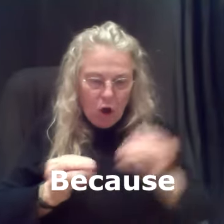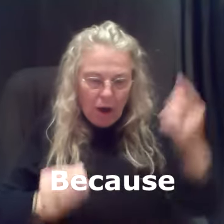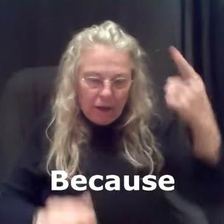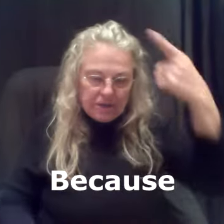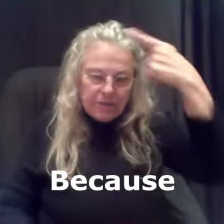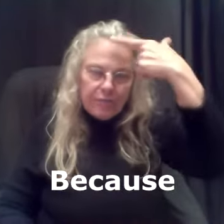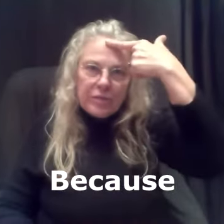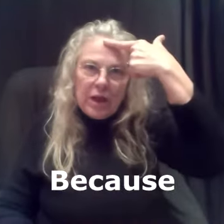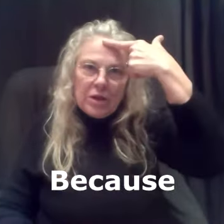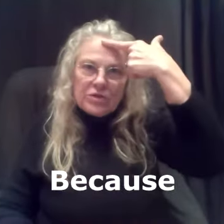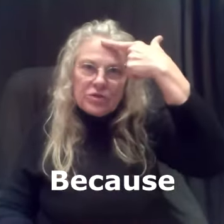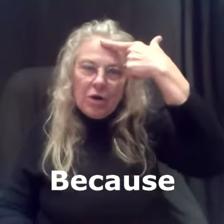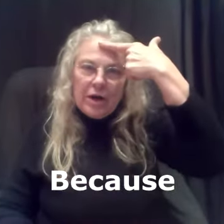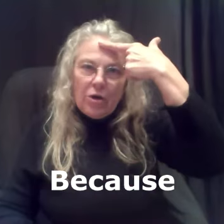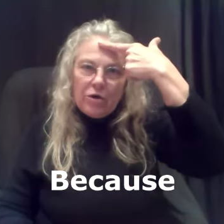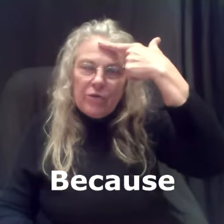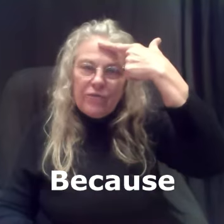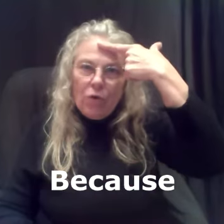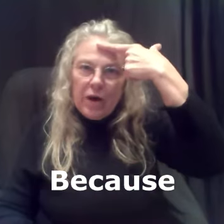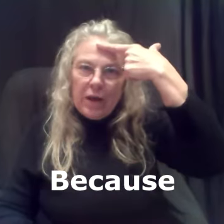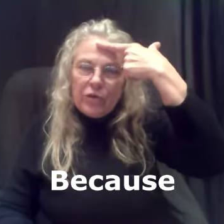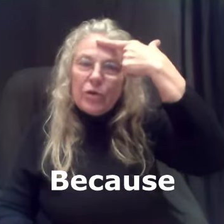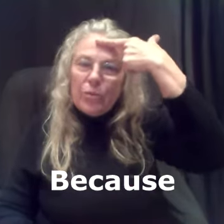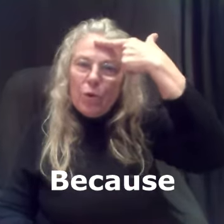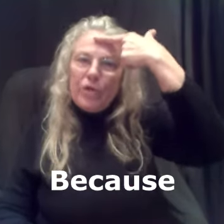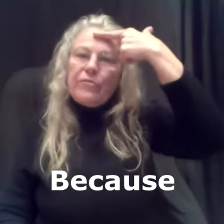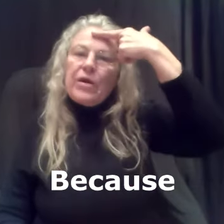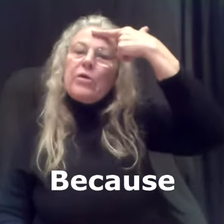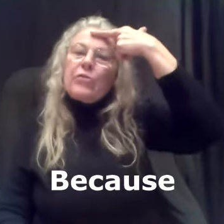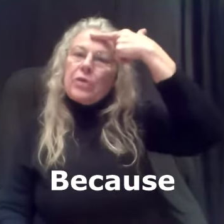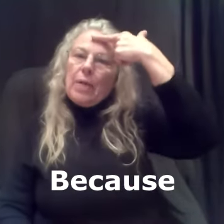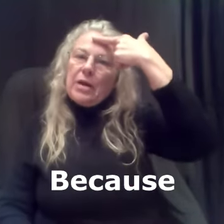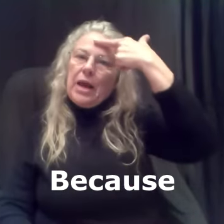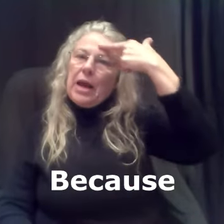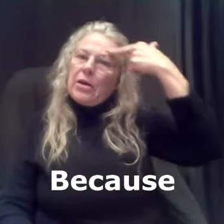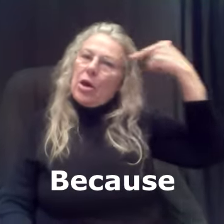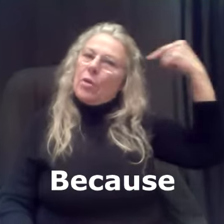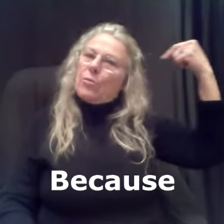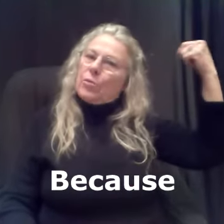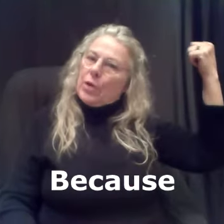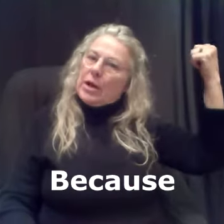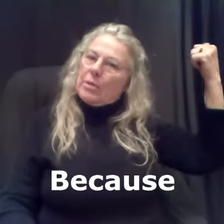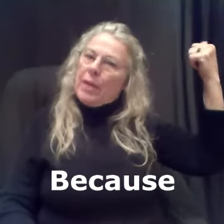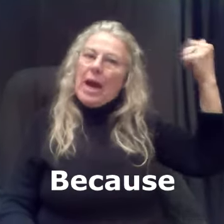Because, starting on your forehead with your pointer finger of your dominant hand, bring it back.